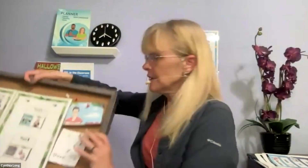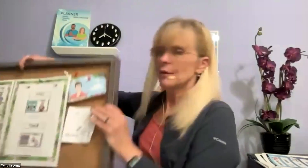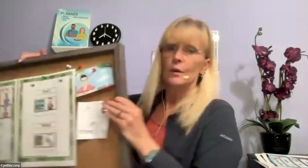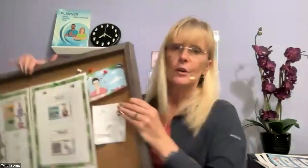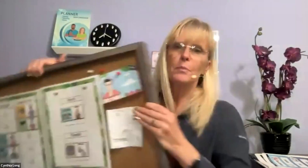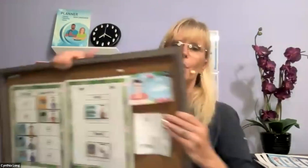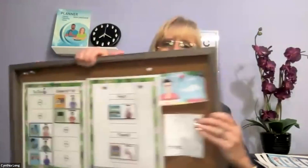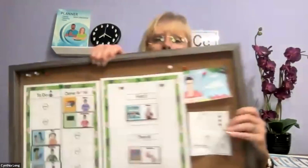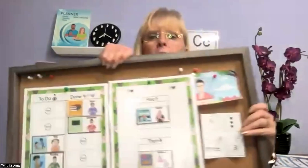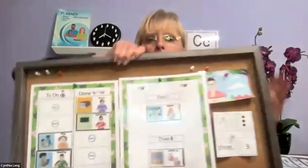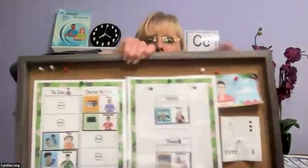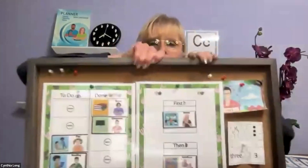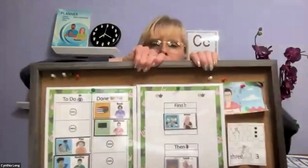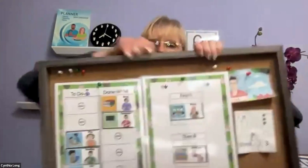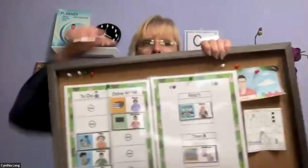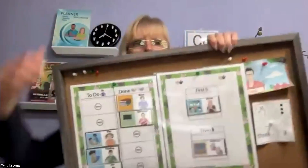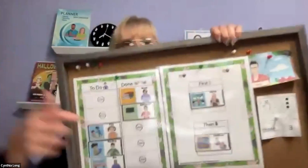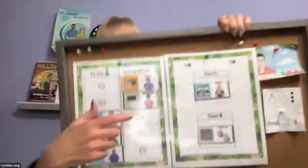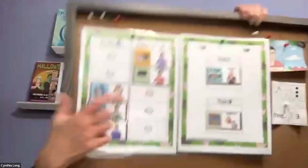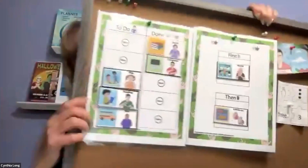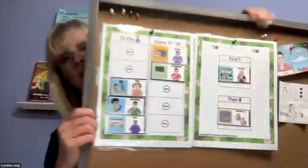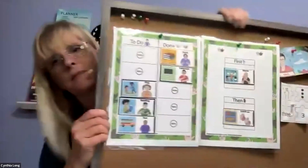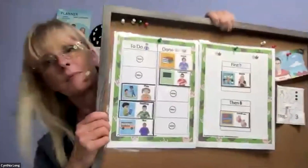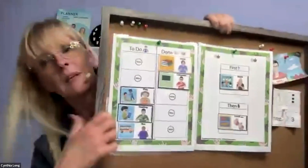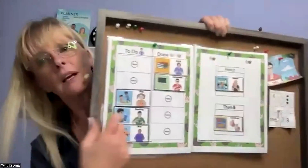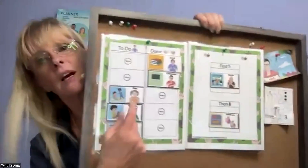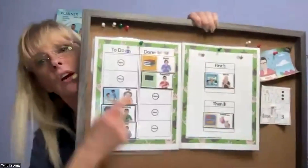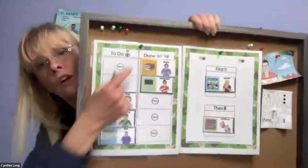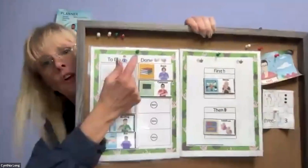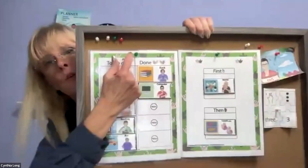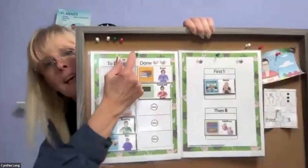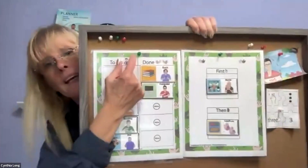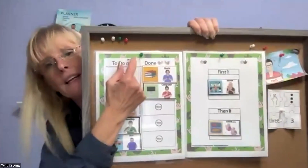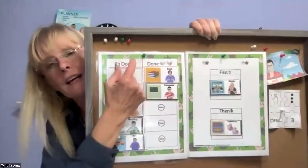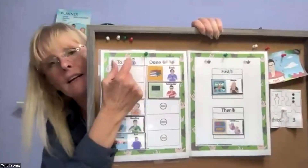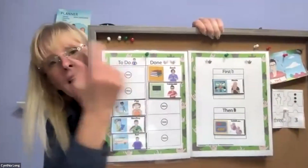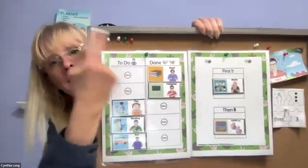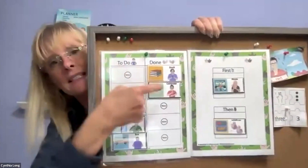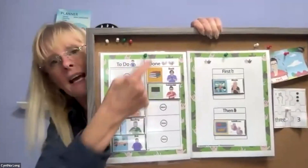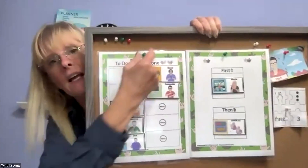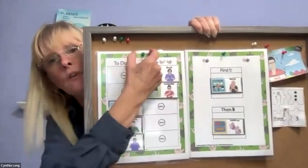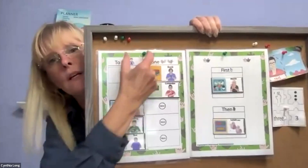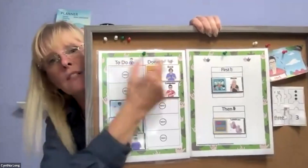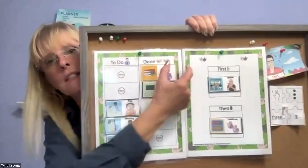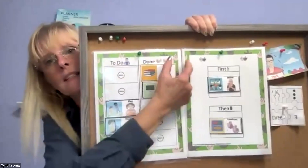So on your board right here, you can, at the day, you can just list